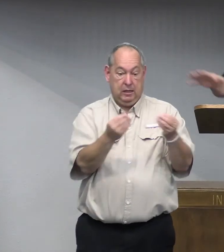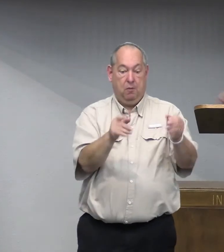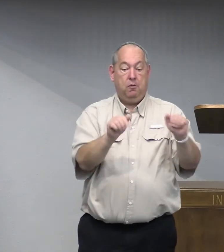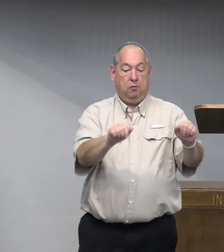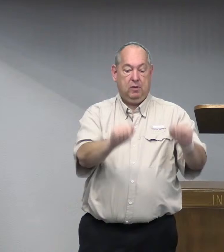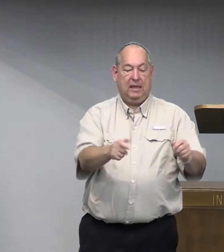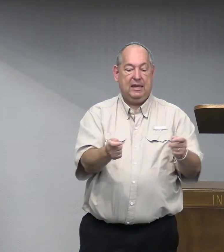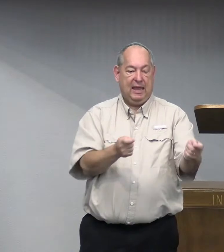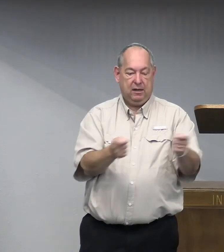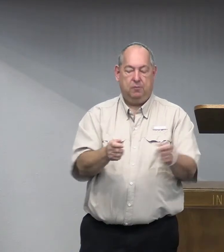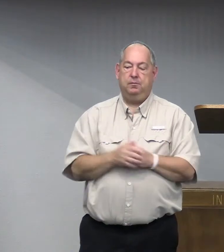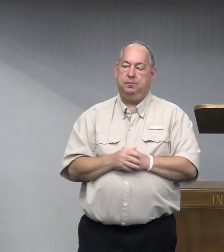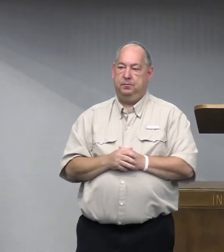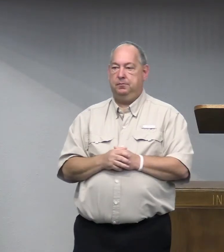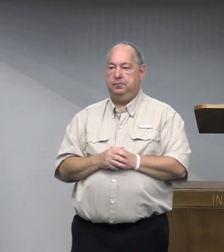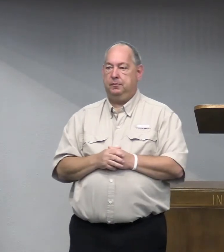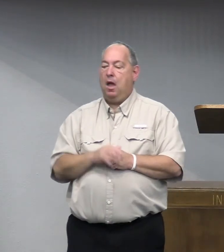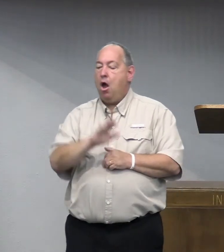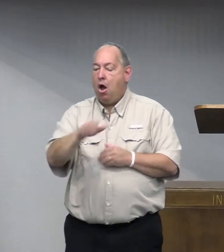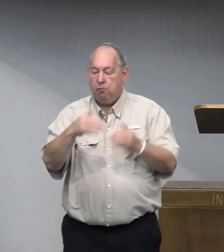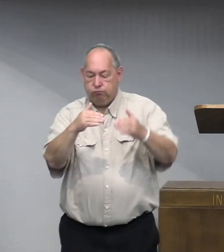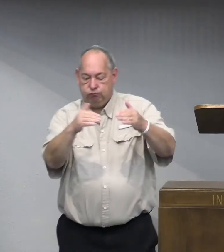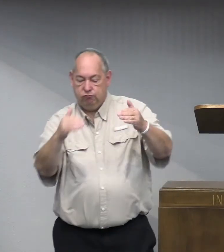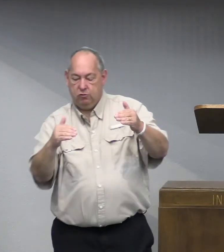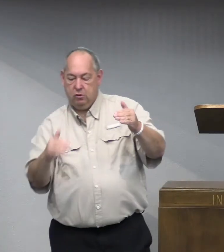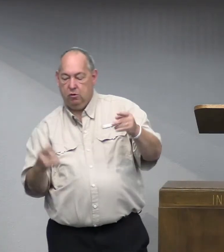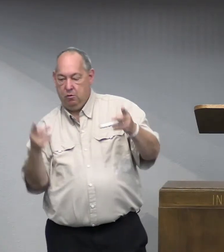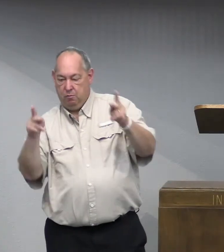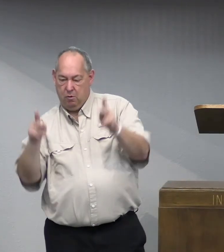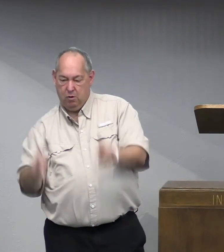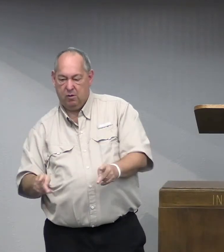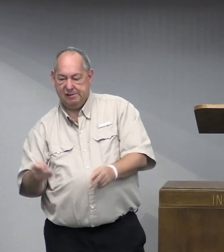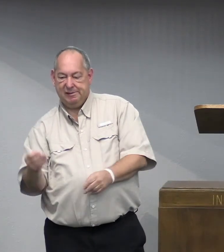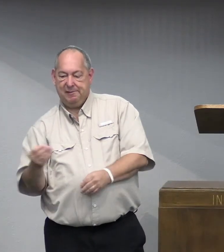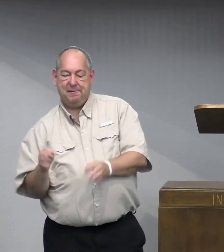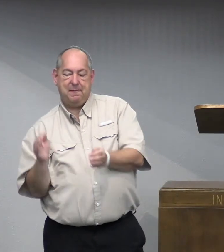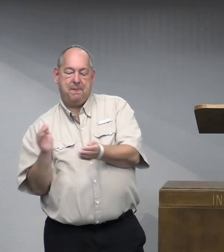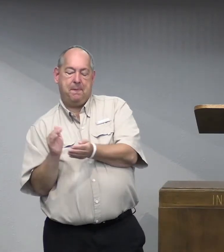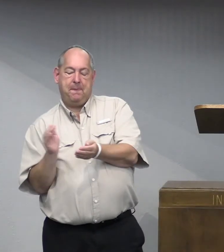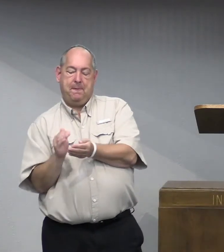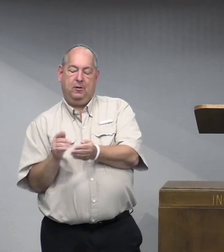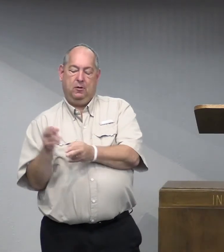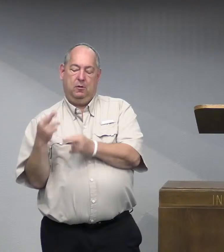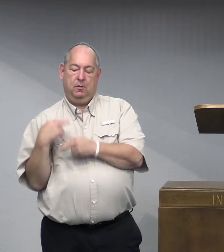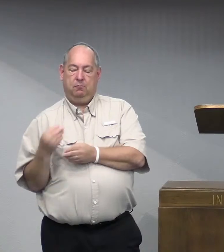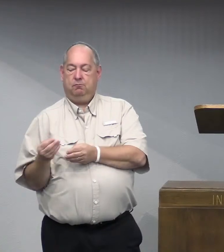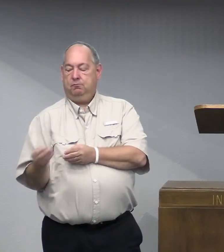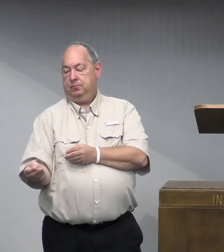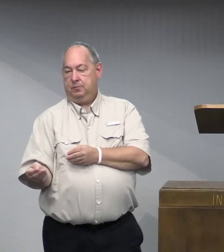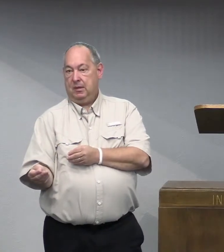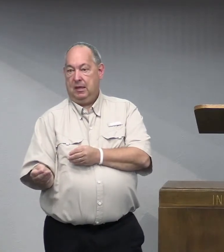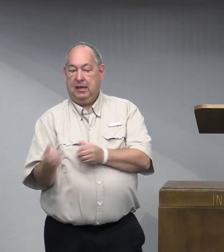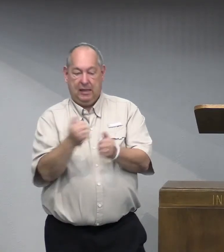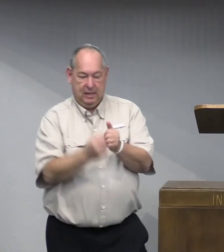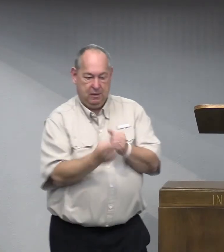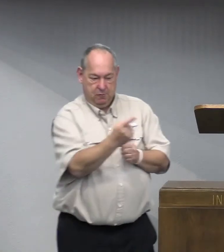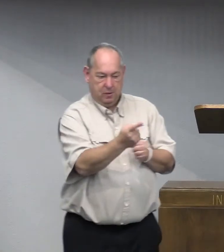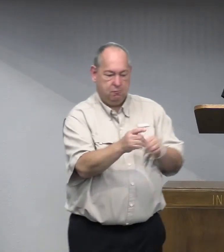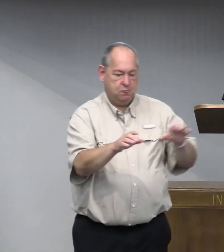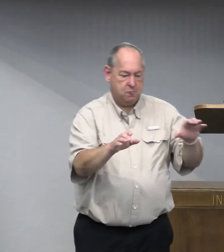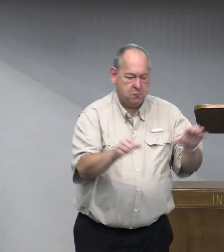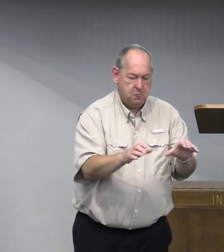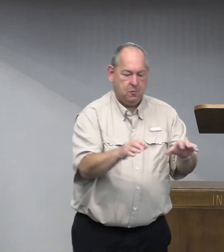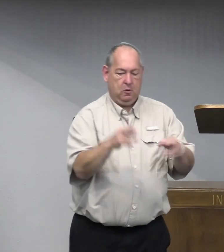they could handle, all the way down to a person that is given a small amount. And each one of them